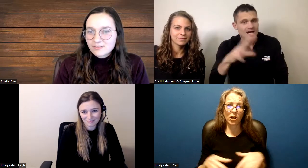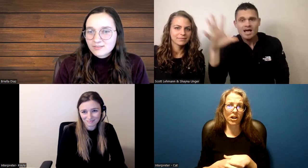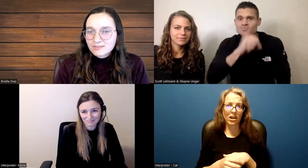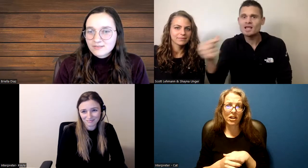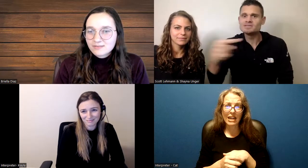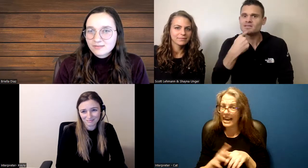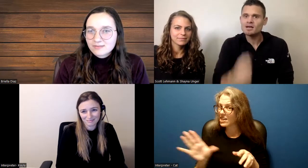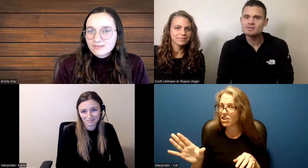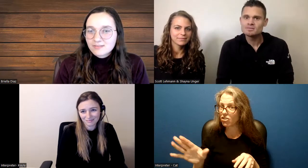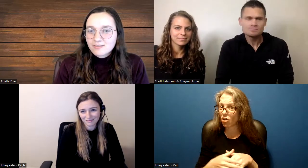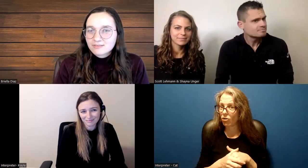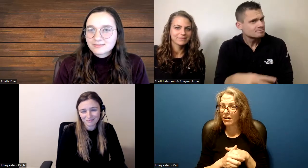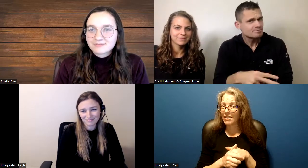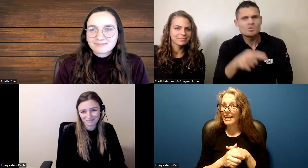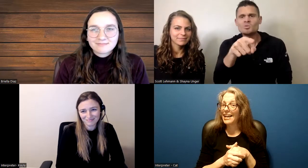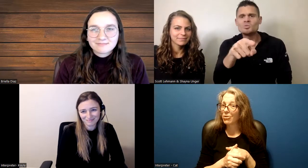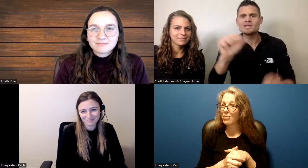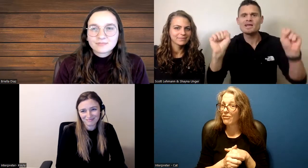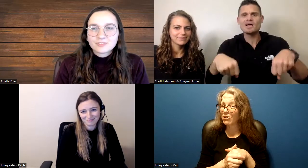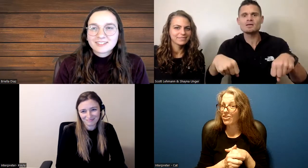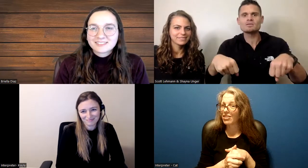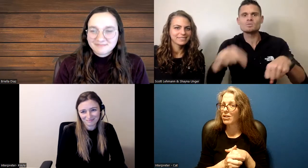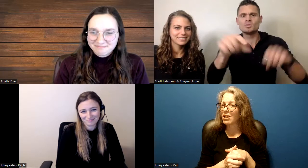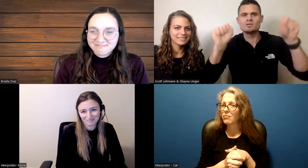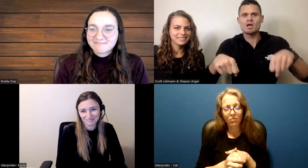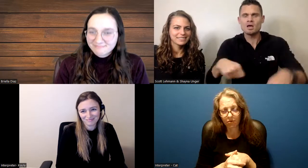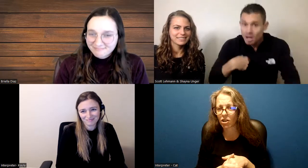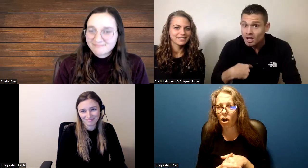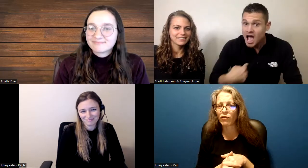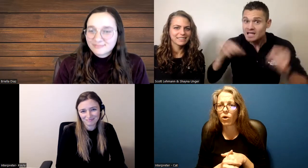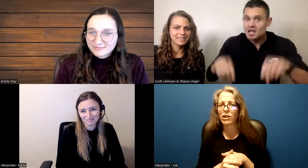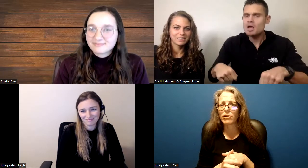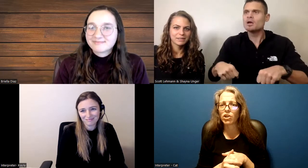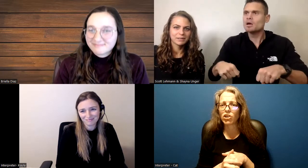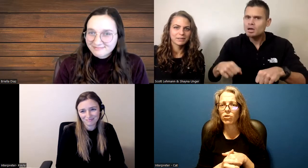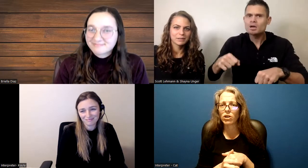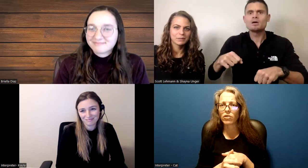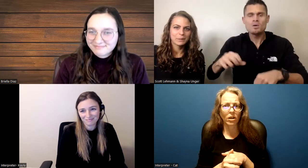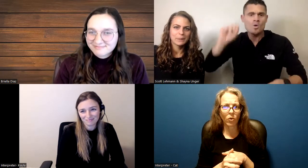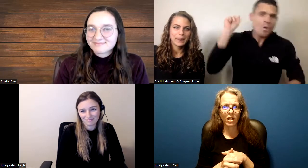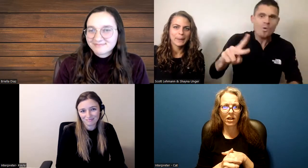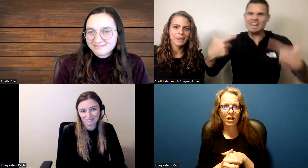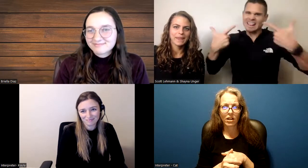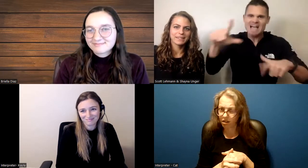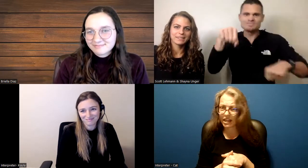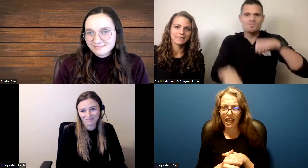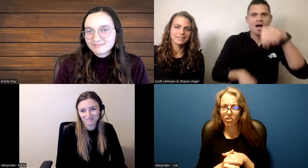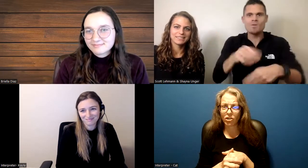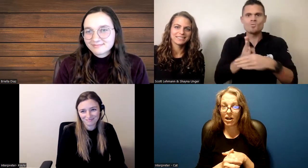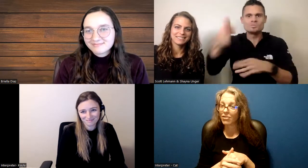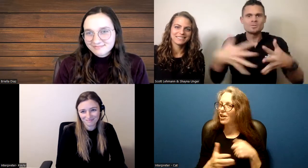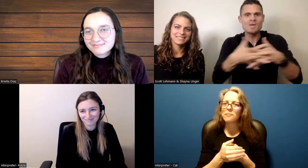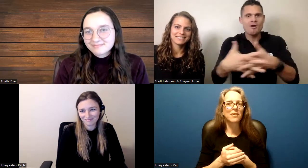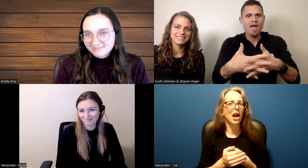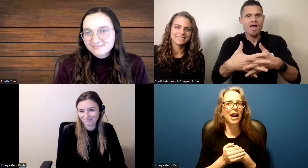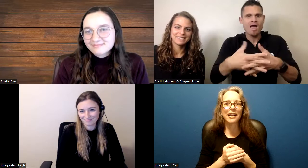across America, 18 years old. And guess what my folks said? They were like, go for it. You can do it. And I was like, what? They're like, yeah, do